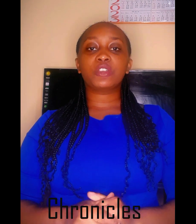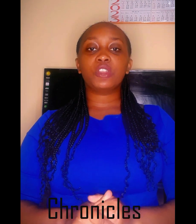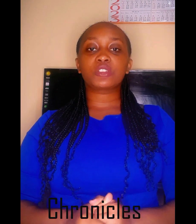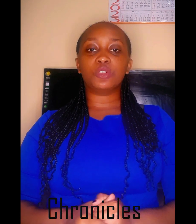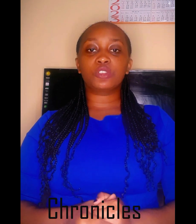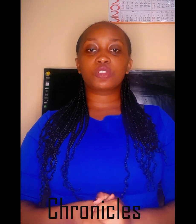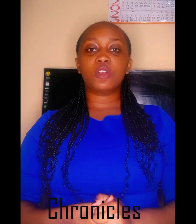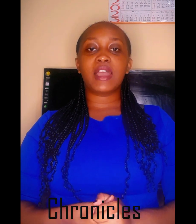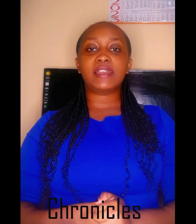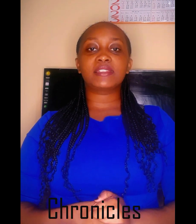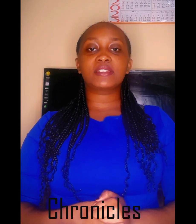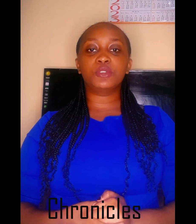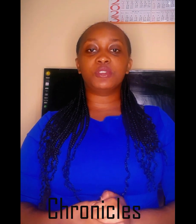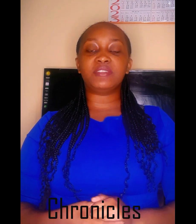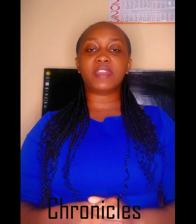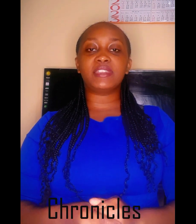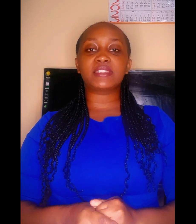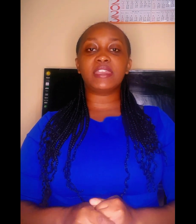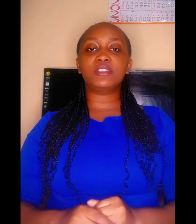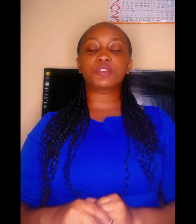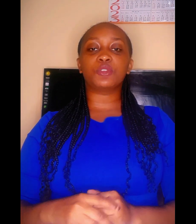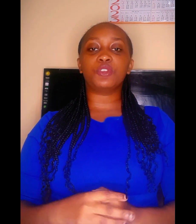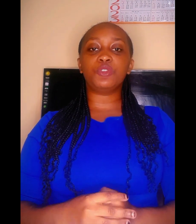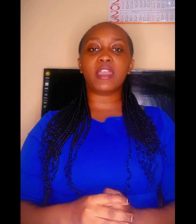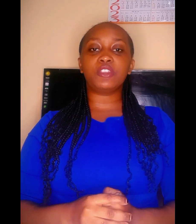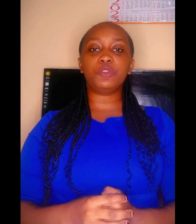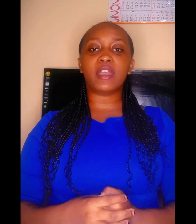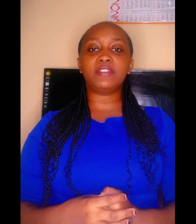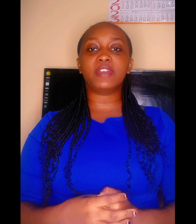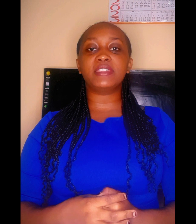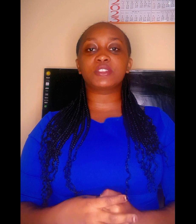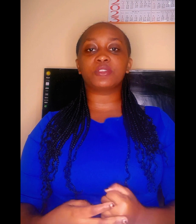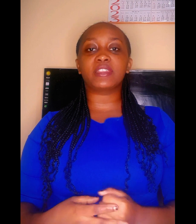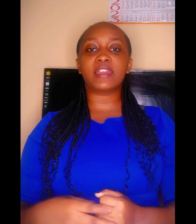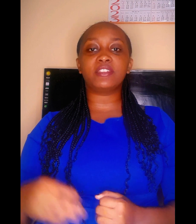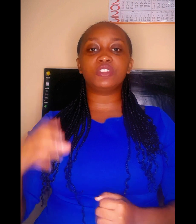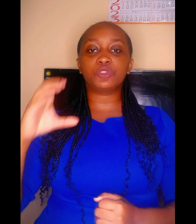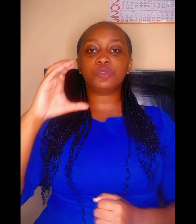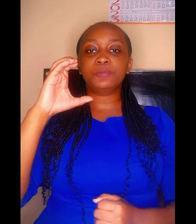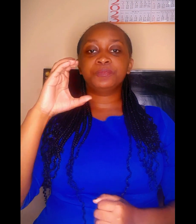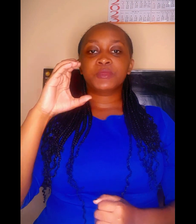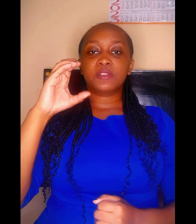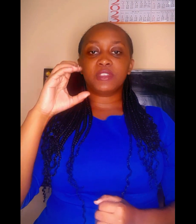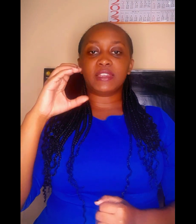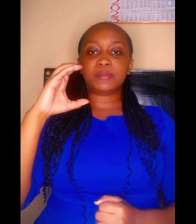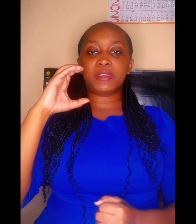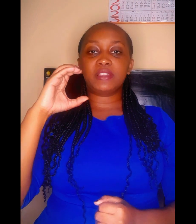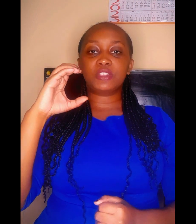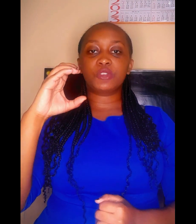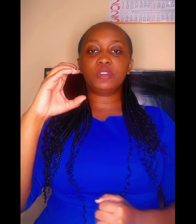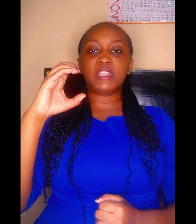Chronicles also has no defined sign, so you are advised or encouraged to fingerspell. So you'll just